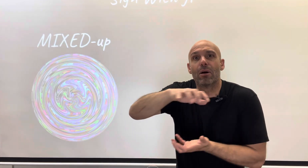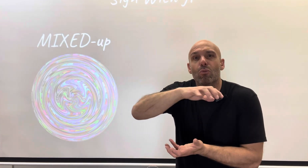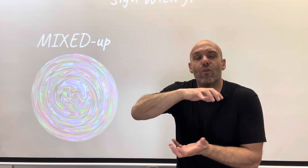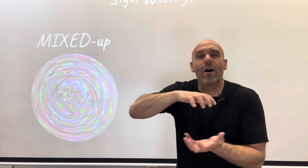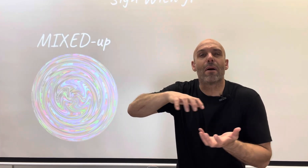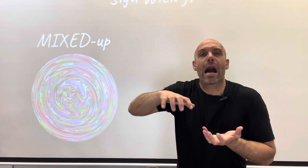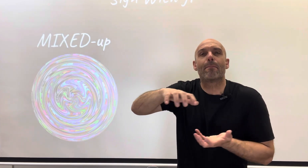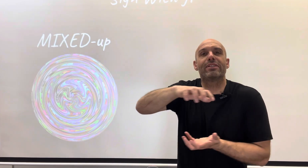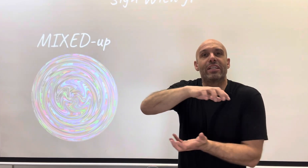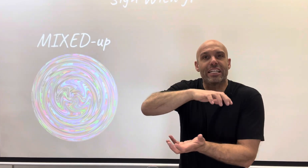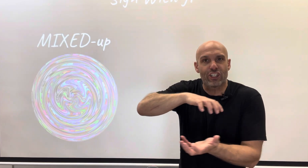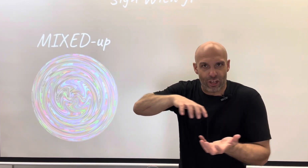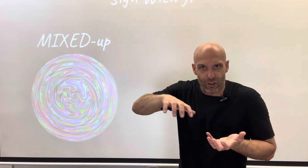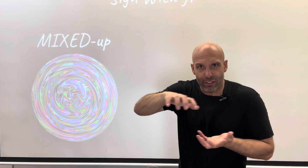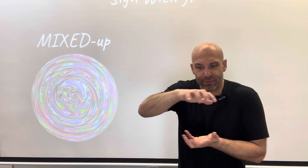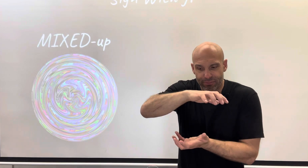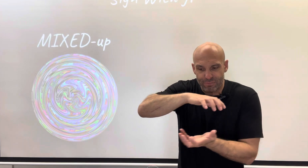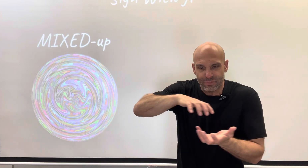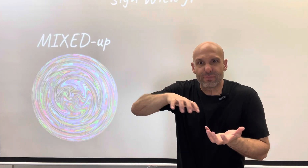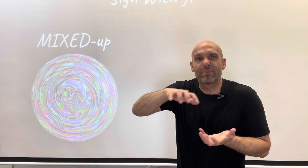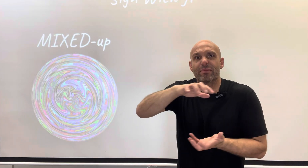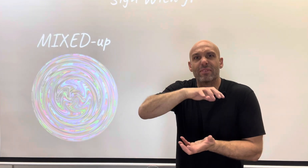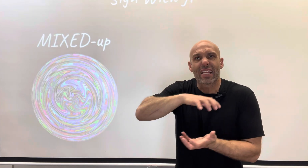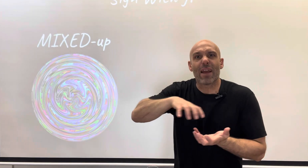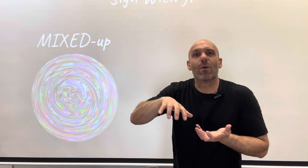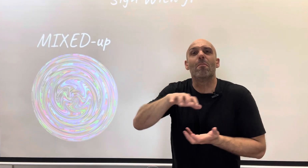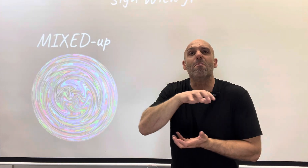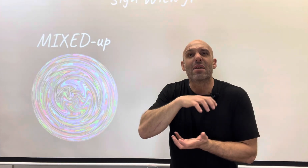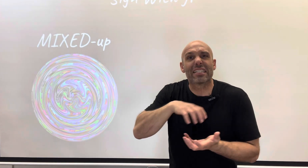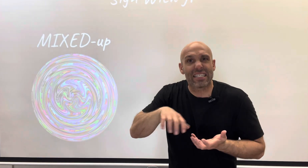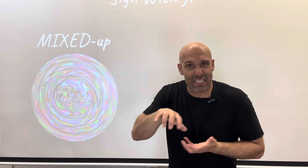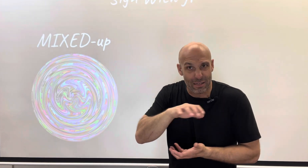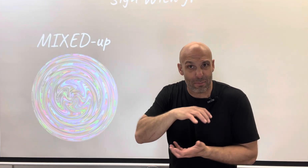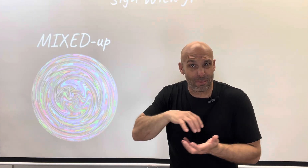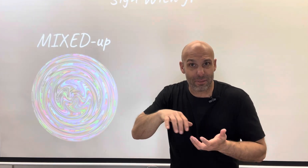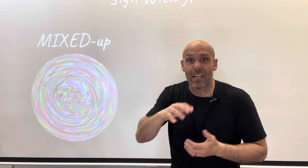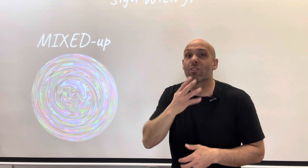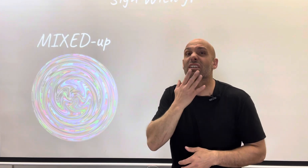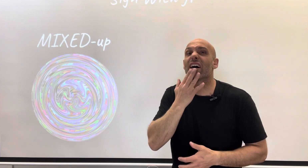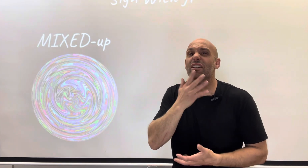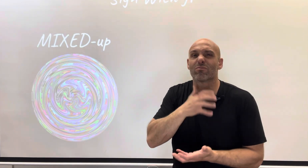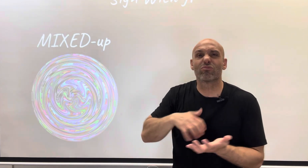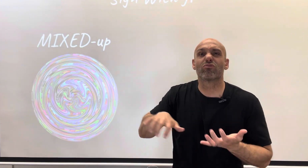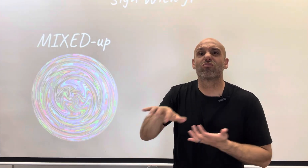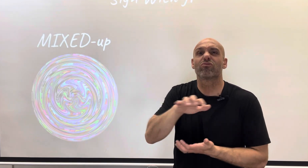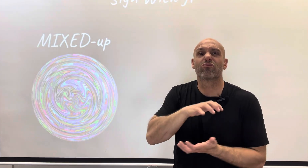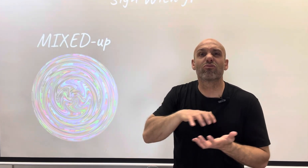Move them opposite each other, and we're mixing it up. Okay, so the colors